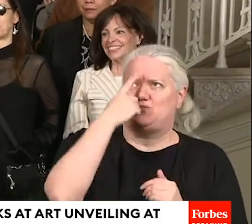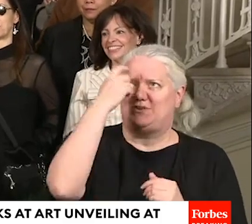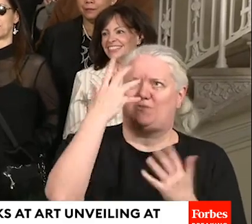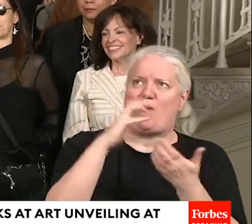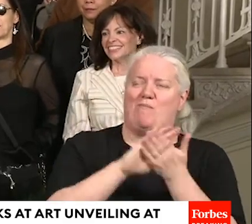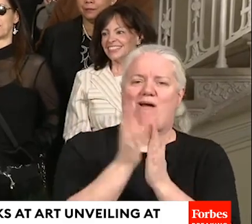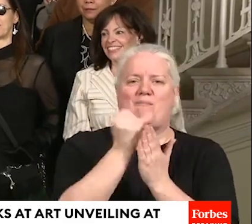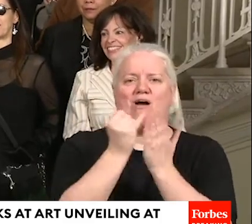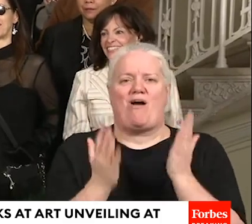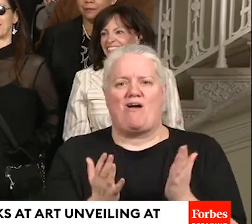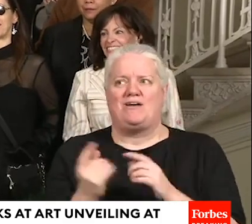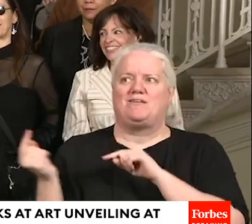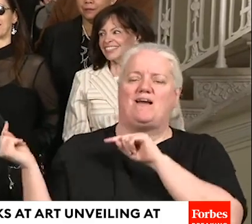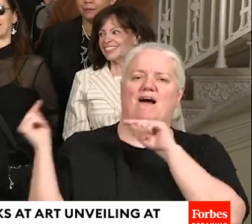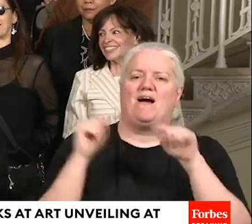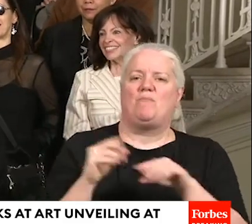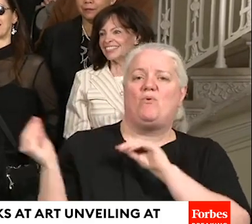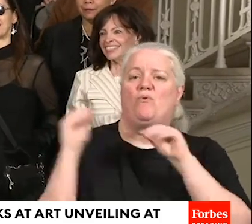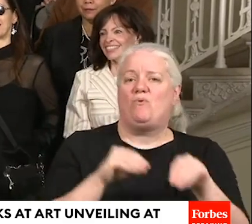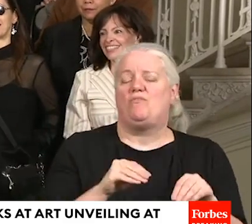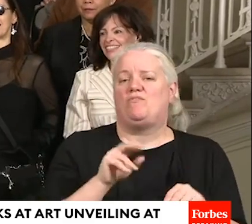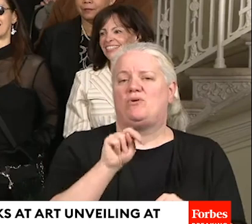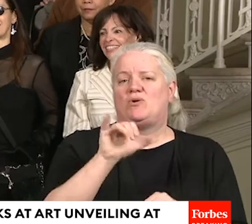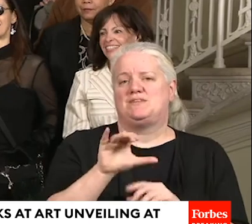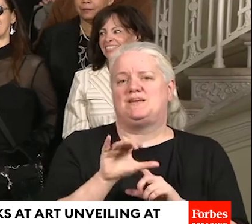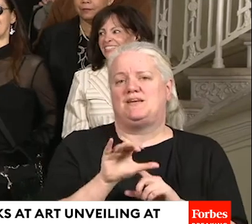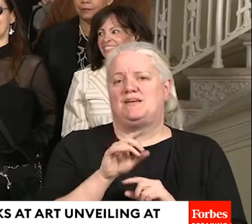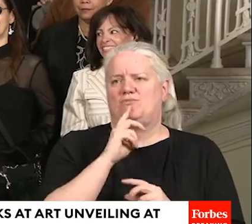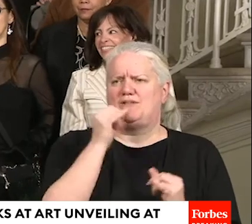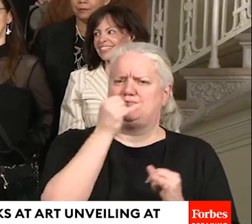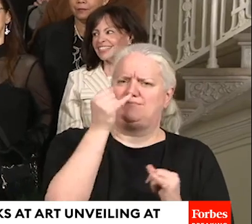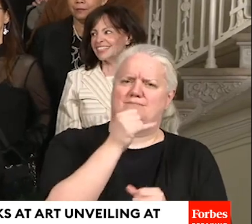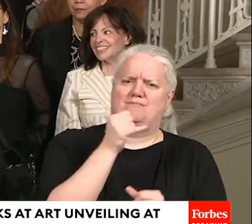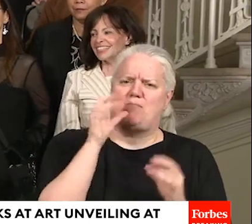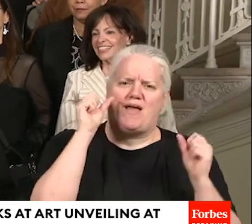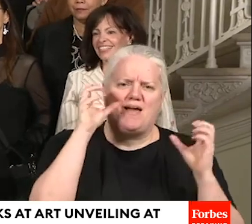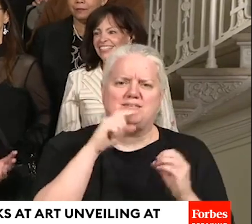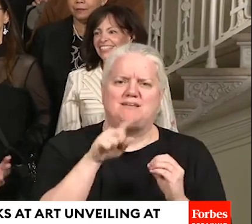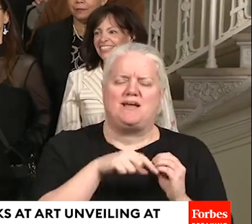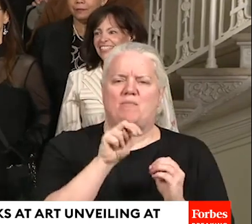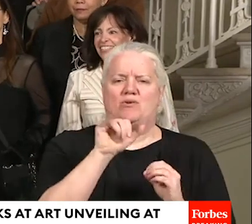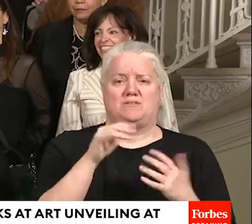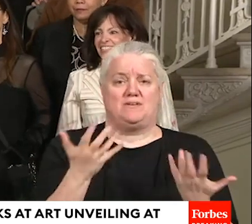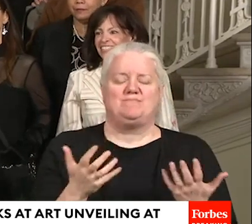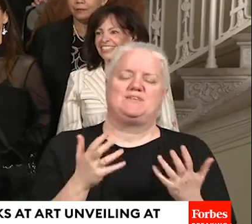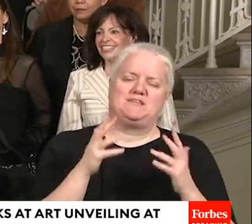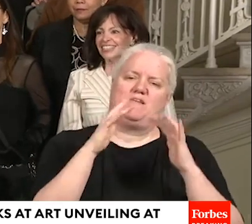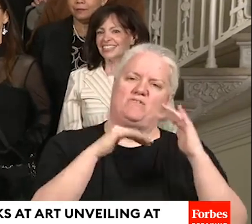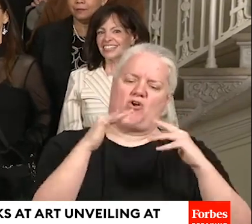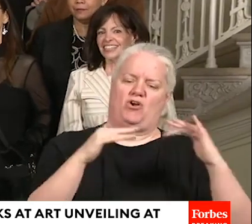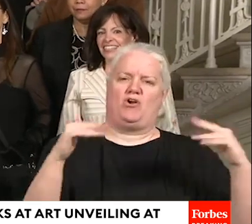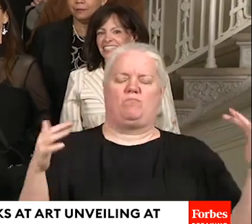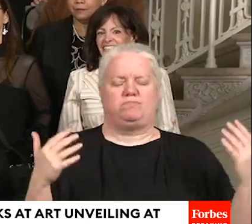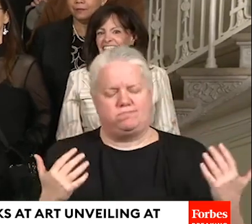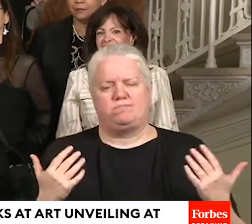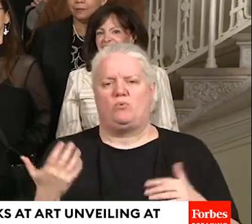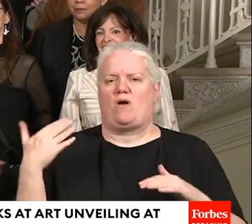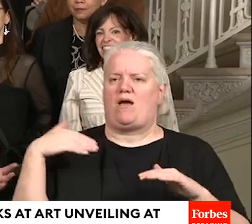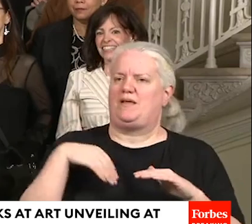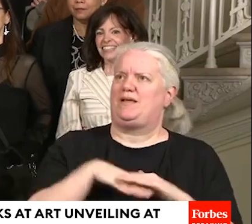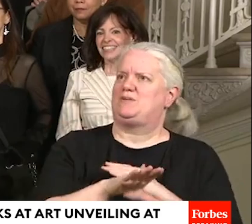when I came to New York, what's most incredible about New York is that it's so diverse. You know, you're coming into a city that